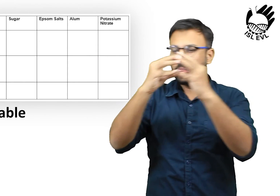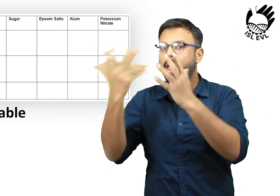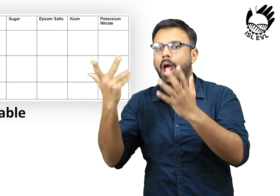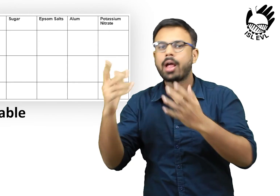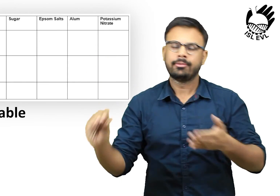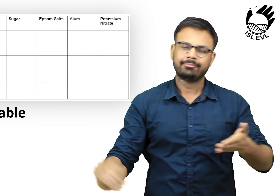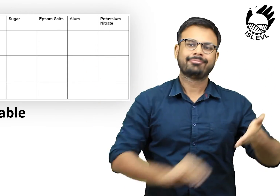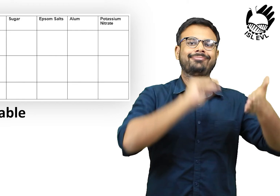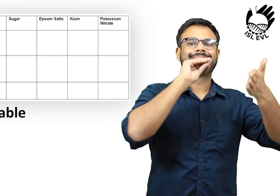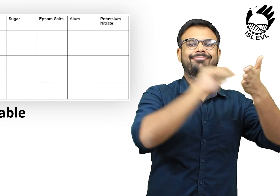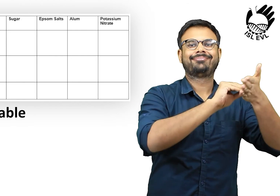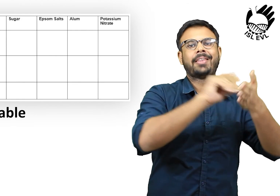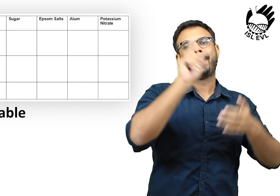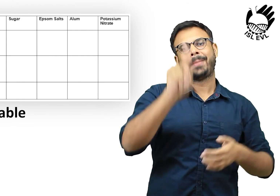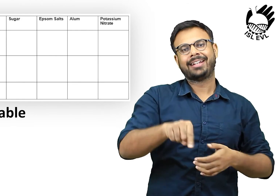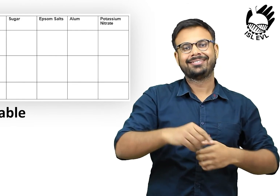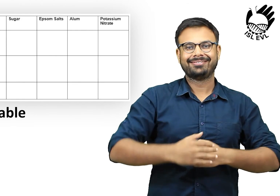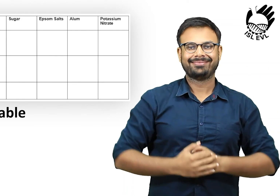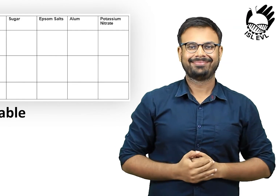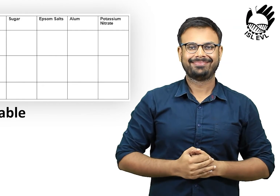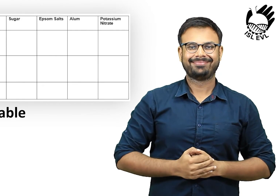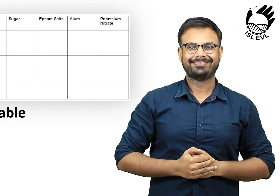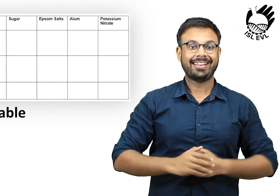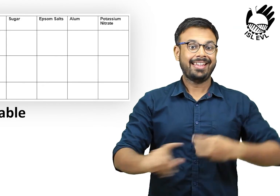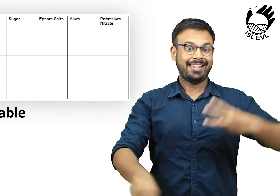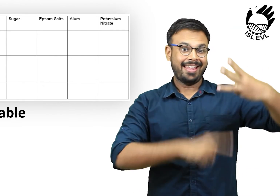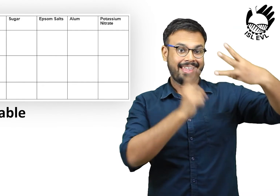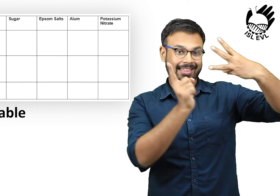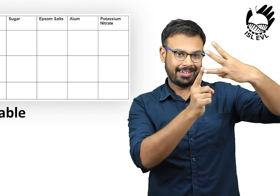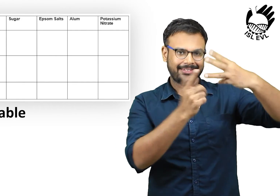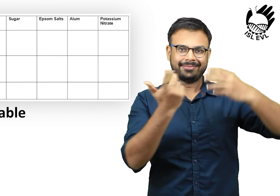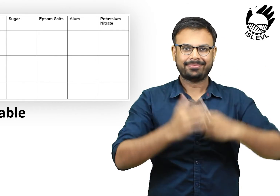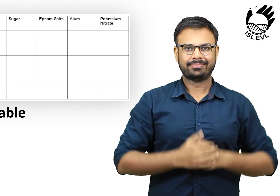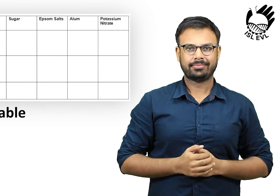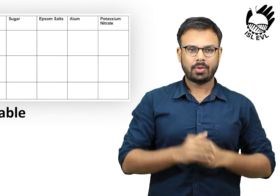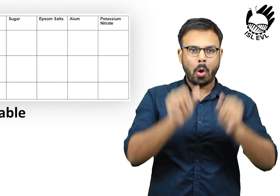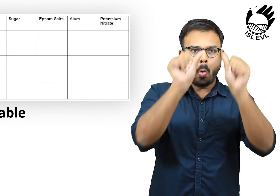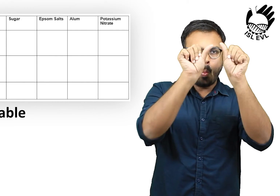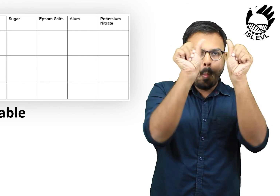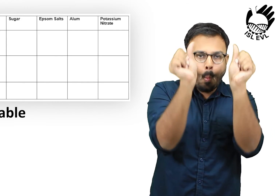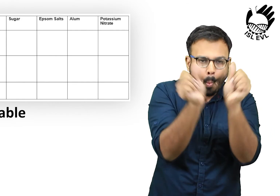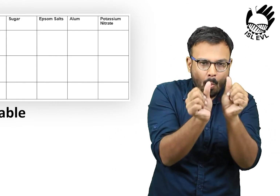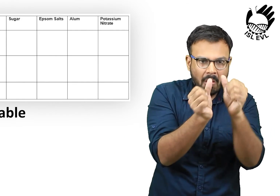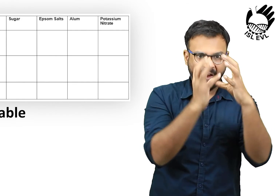The size of the biggest single crystal, H. The shape